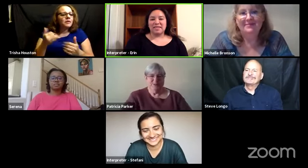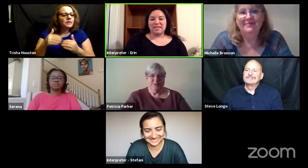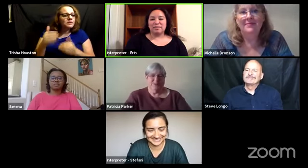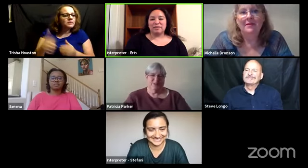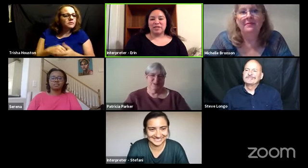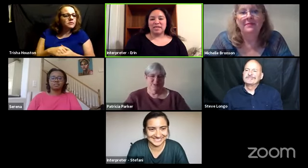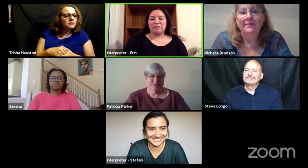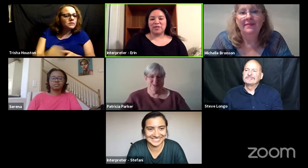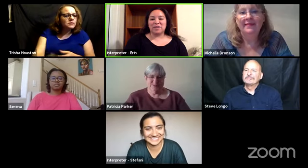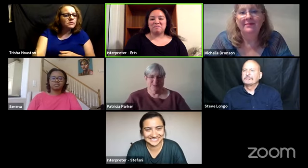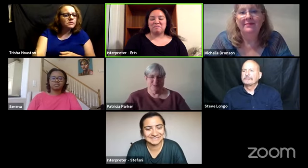Michelle saying it was fun.